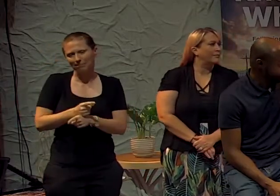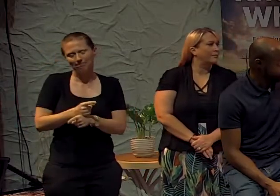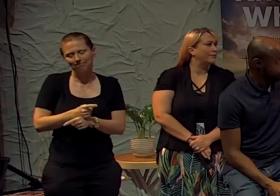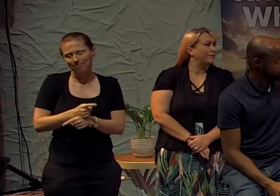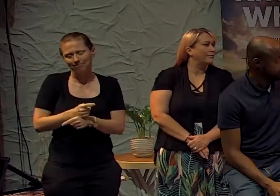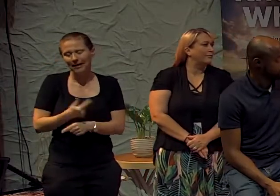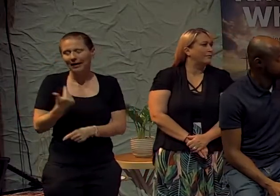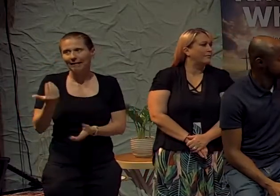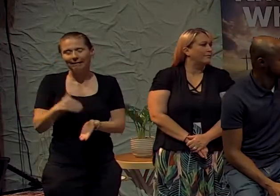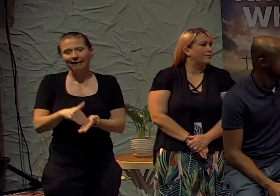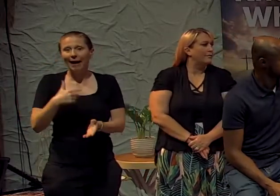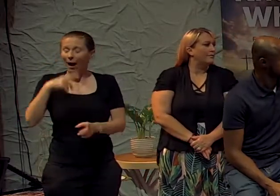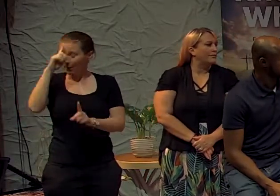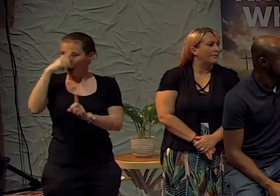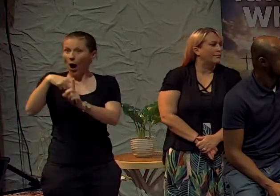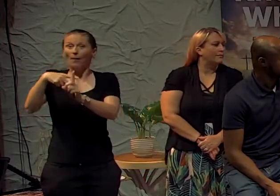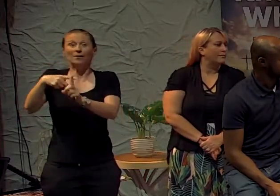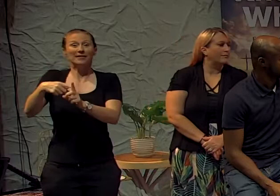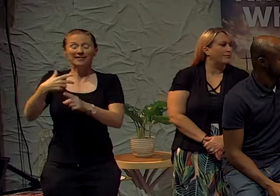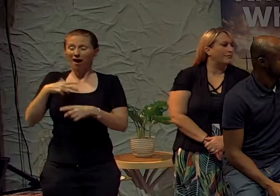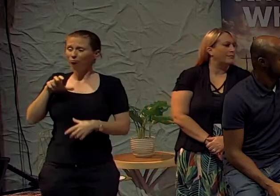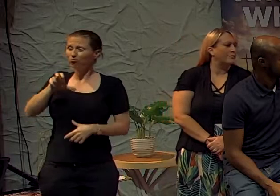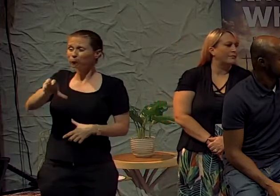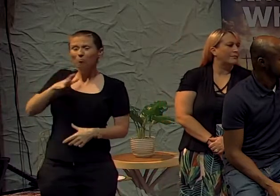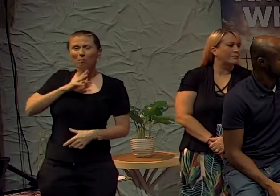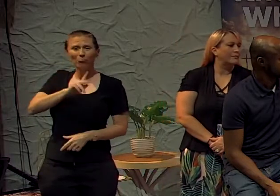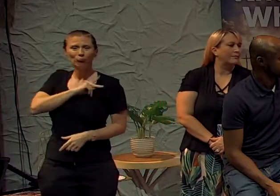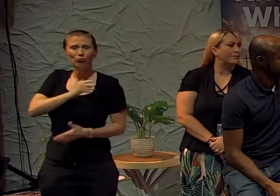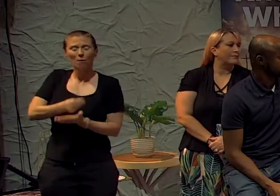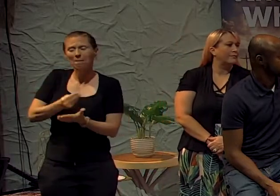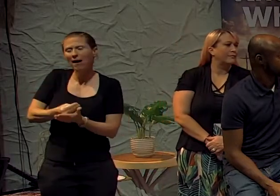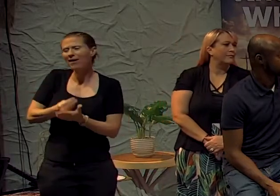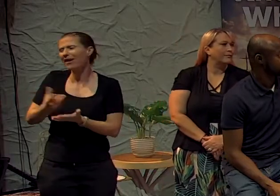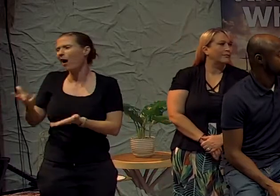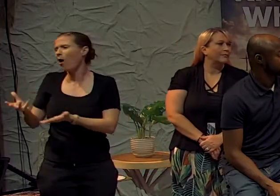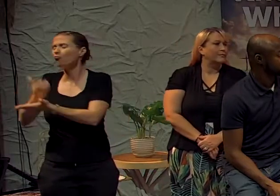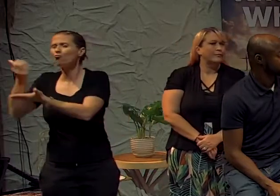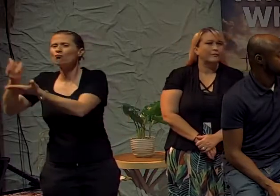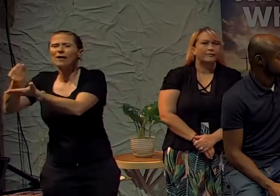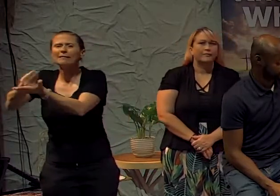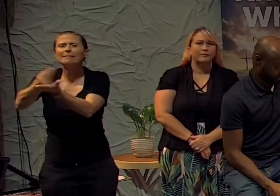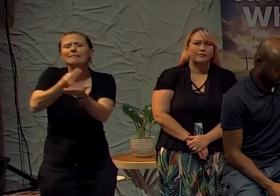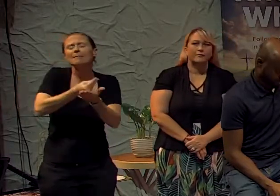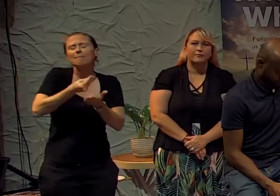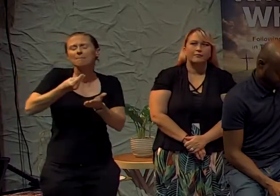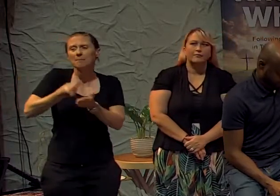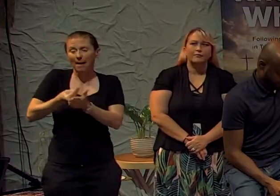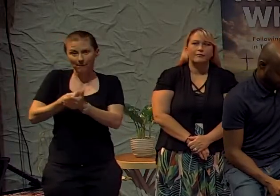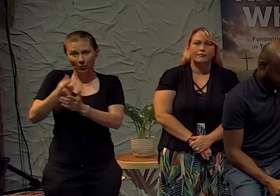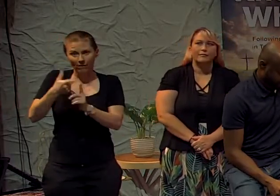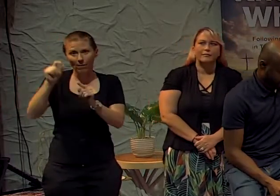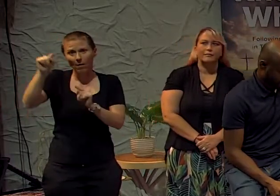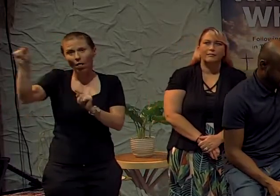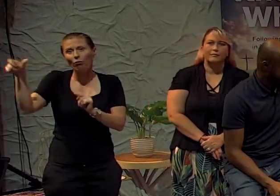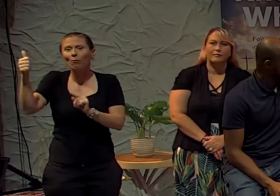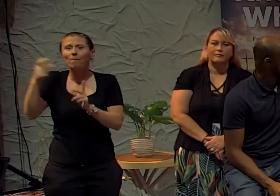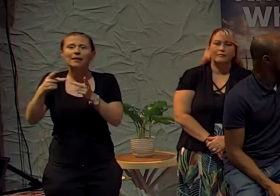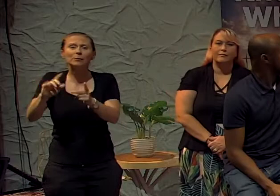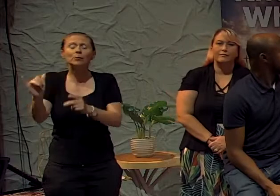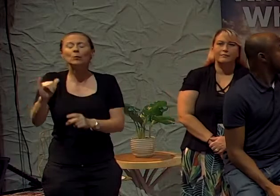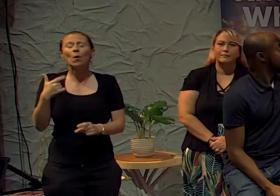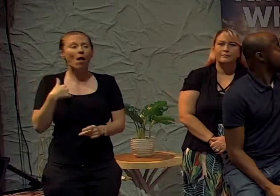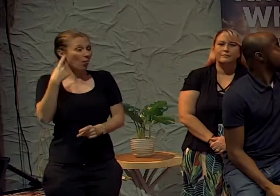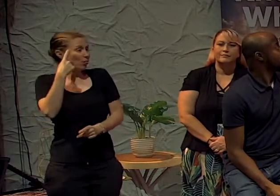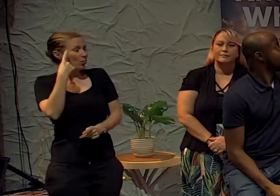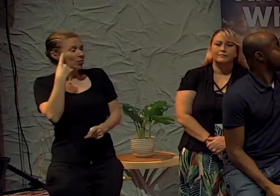I'm, again, an optimist, so I'm putting my money into it, I'm raising capital, I'm doing all these things, and it's just gonna